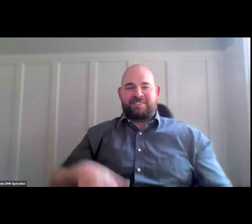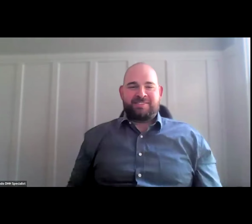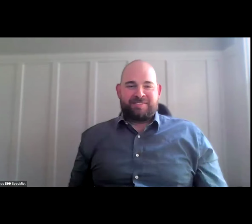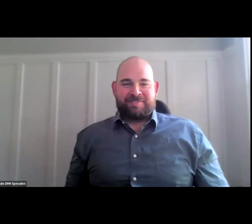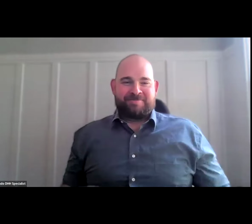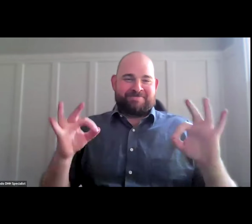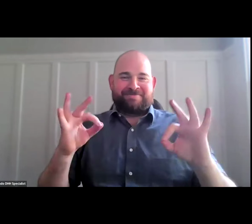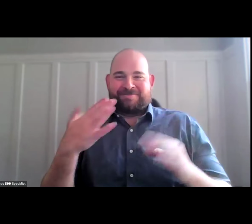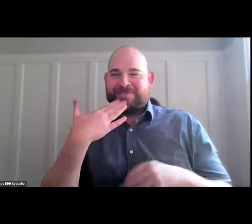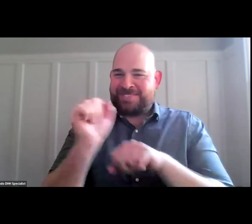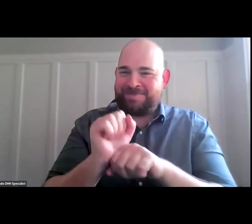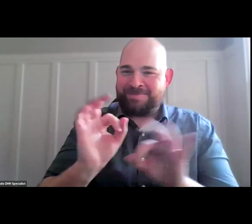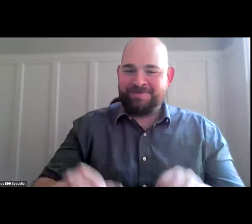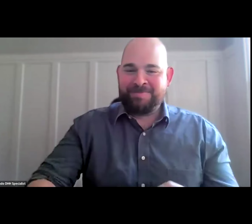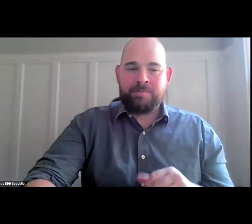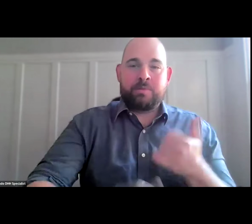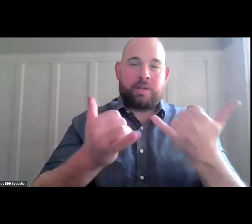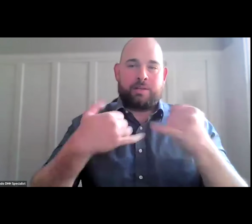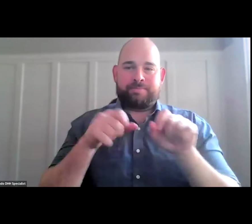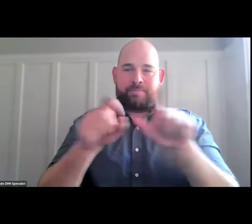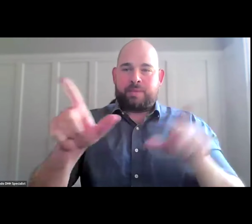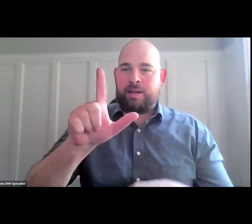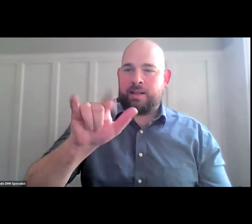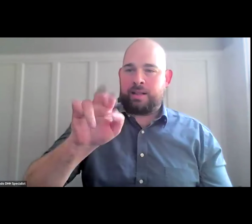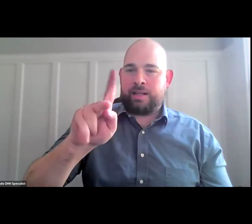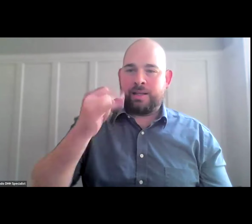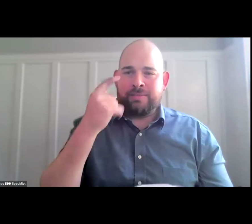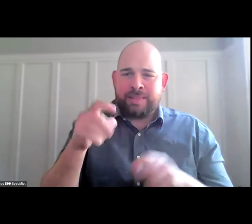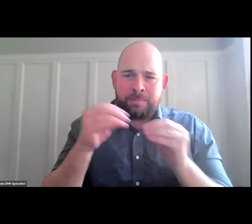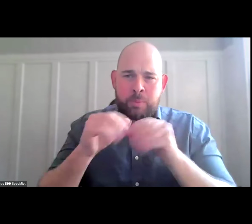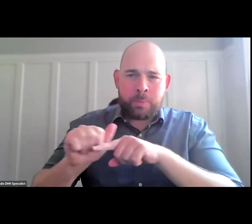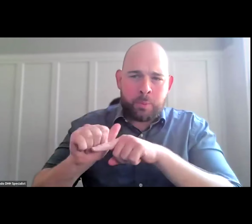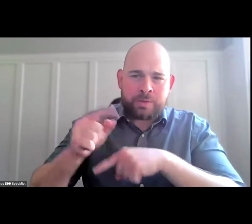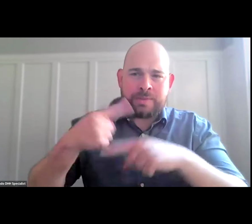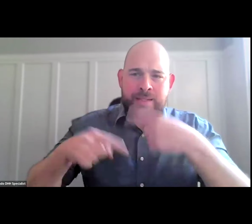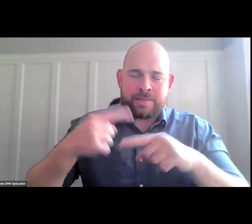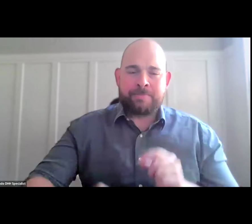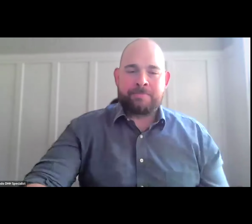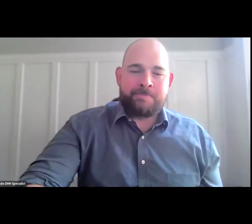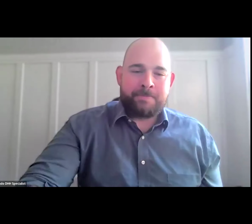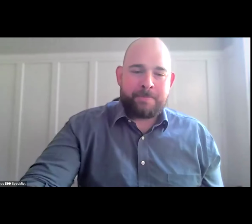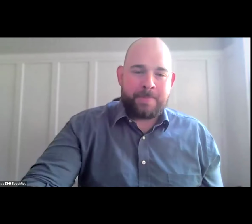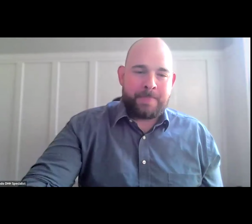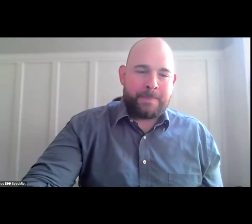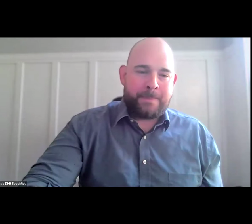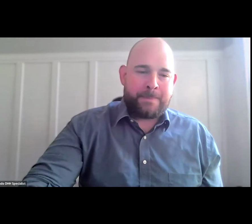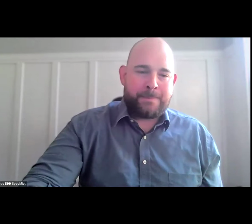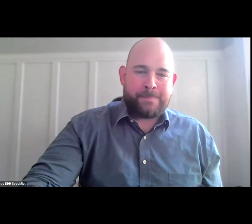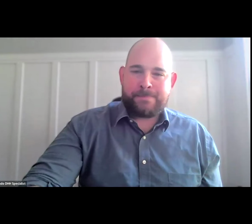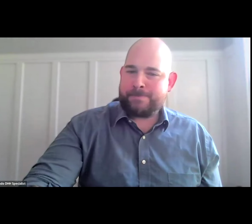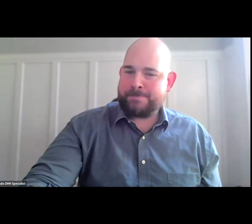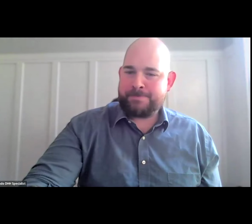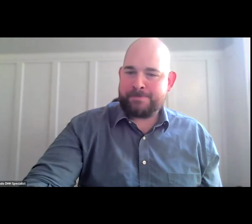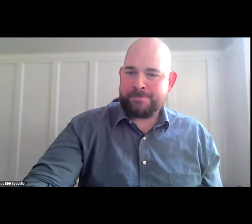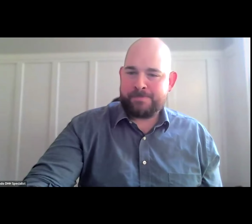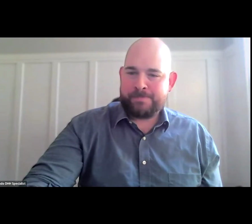zombie. Okay, great. Good job, everybody. I'm going to send out the link to the YouTube video if you need